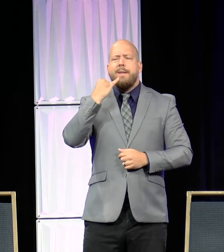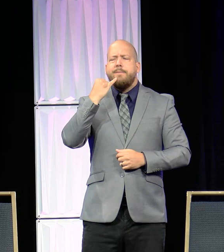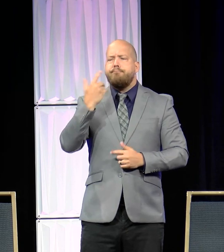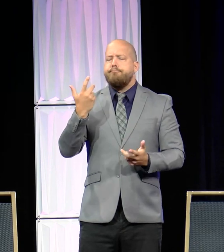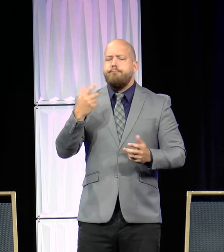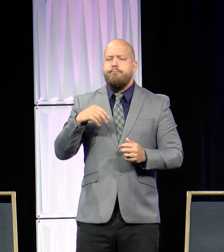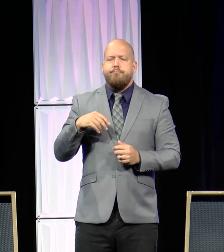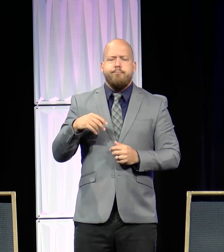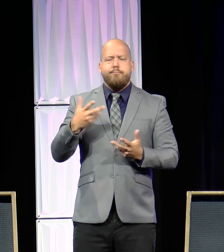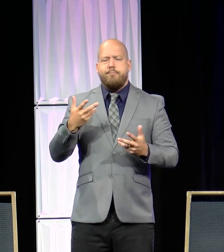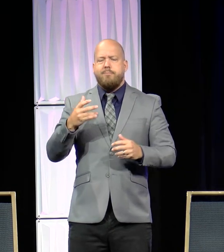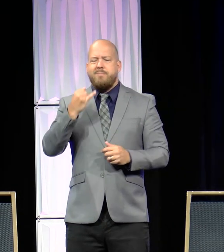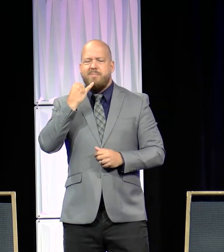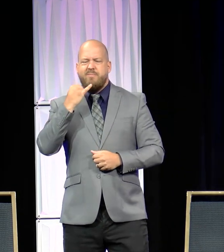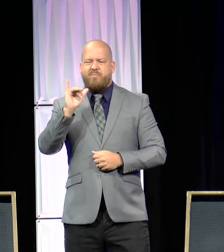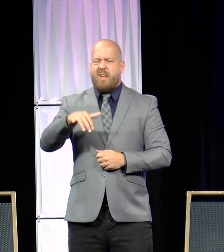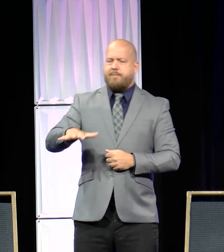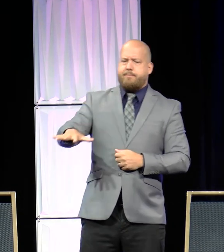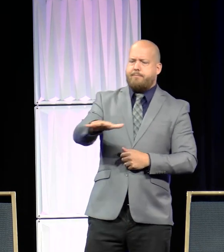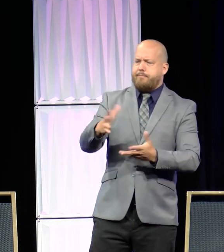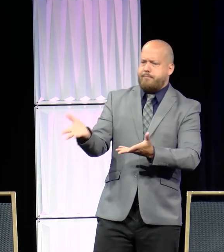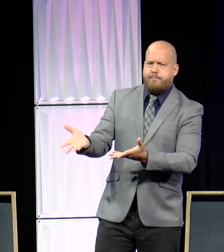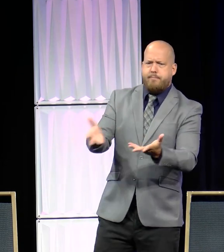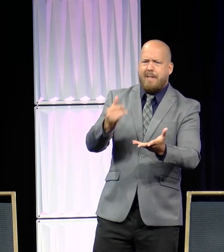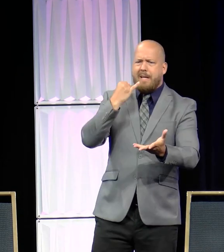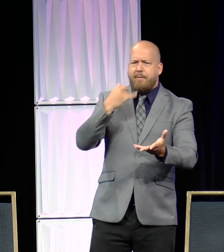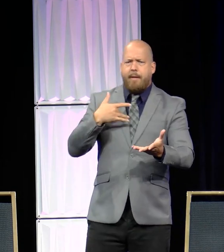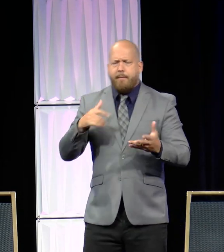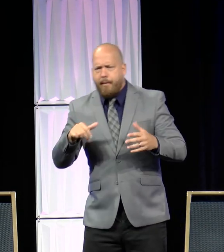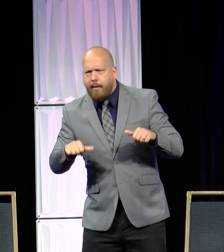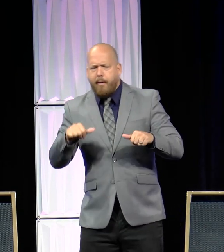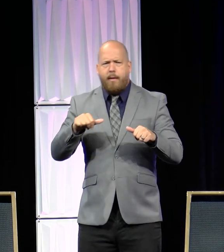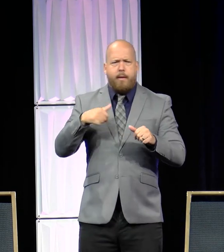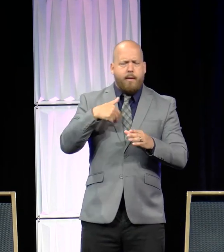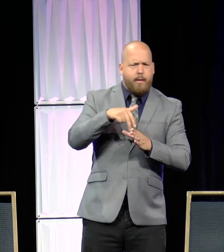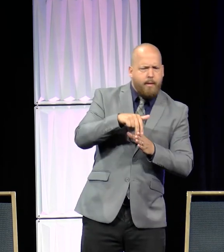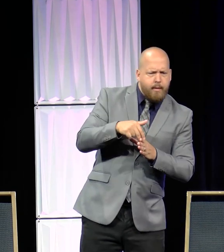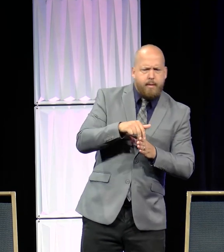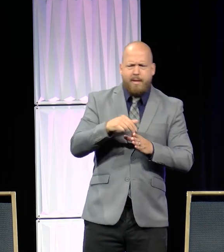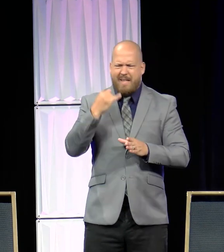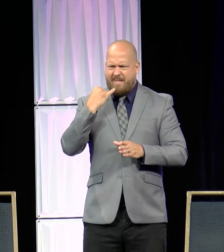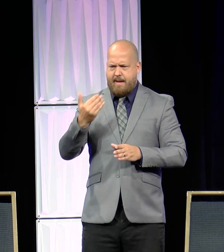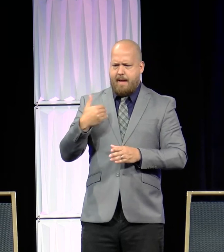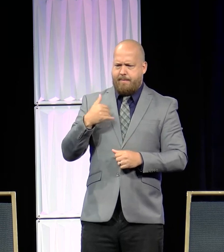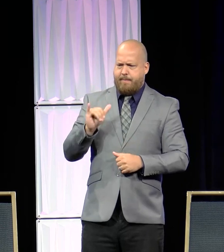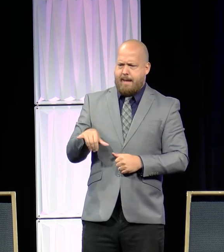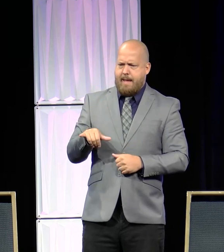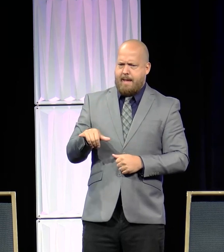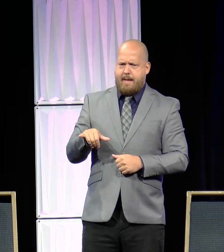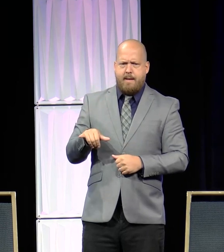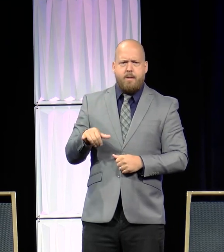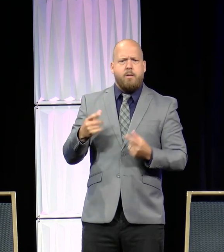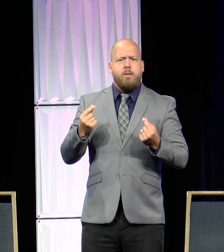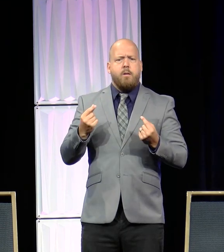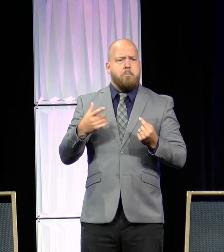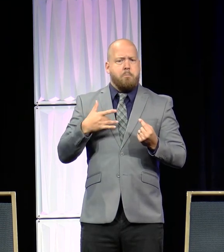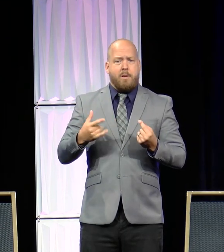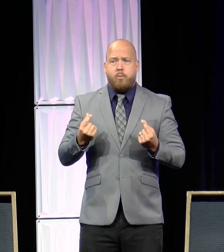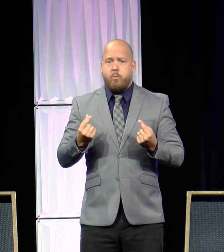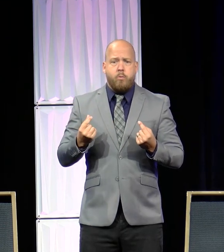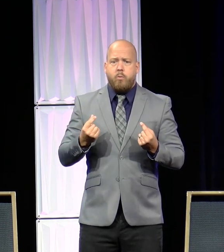doubt, any wiggle room, the powers to be, in many respects, white